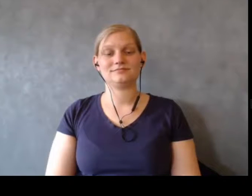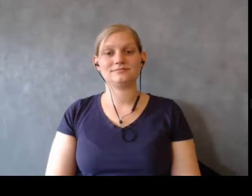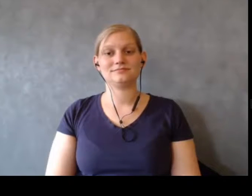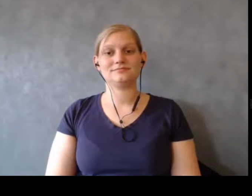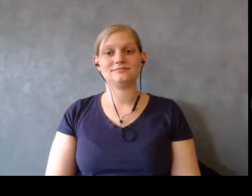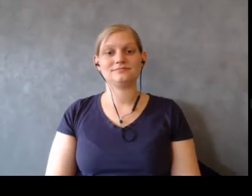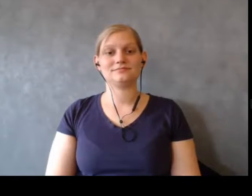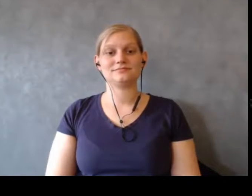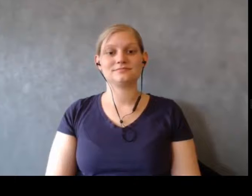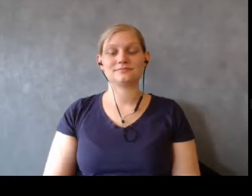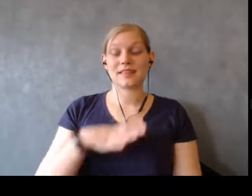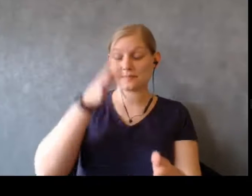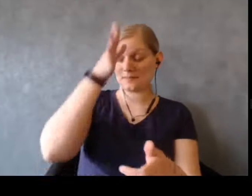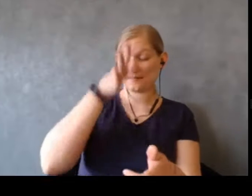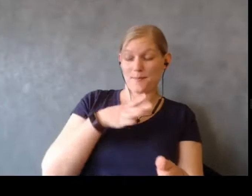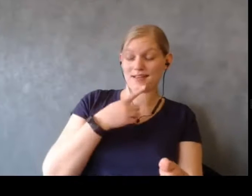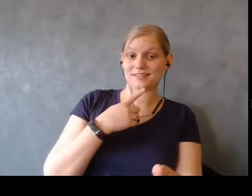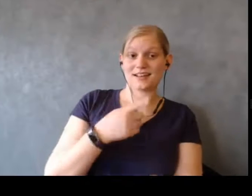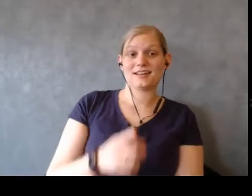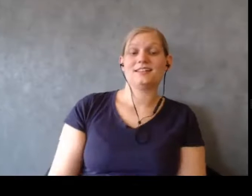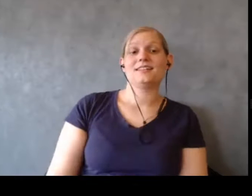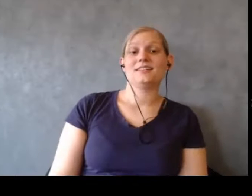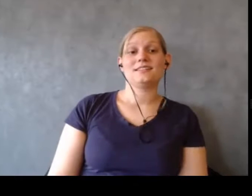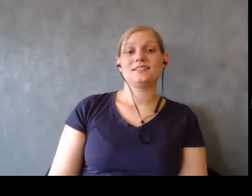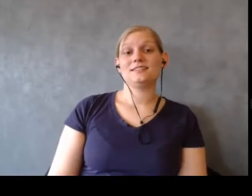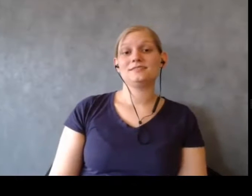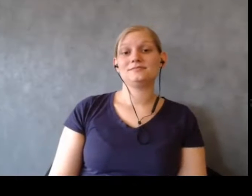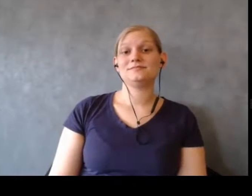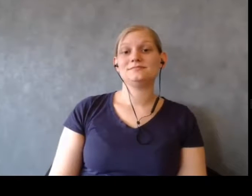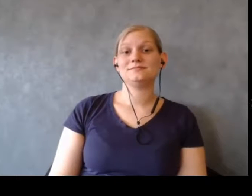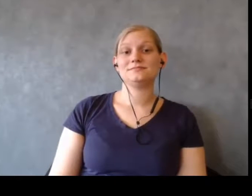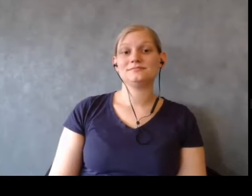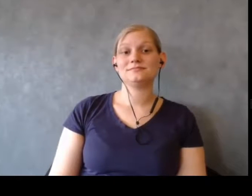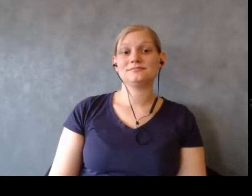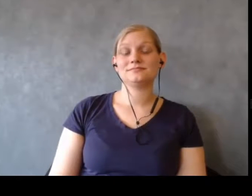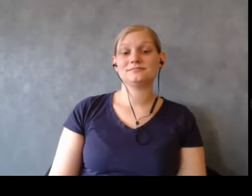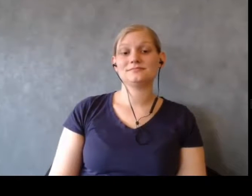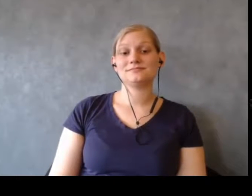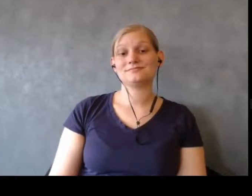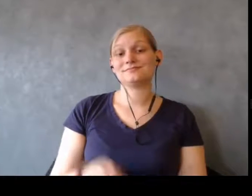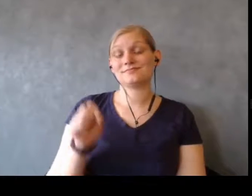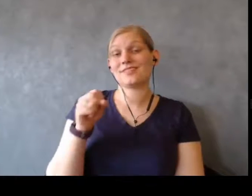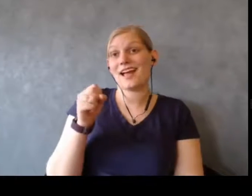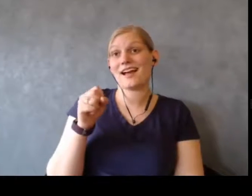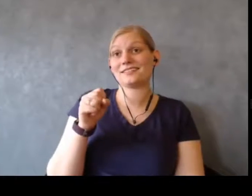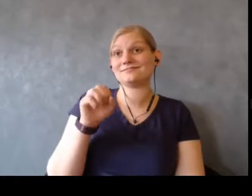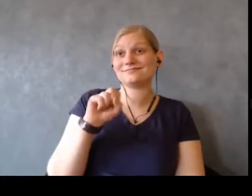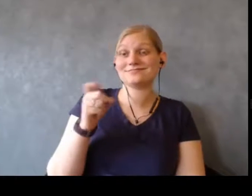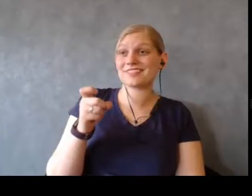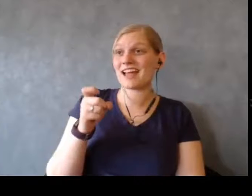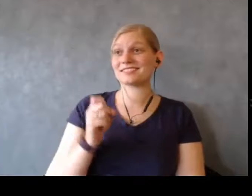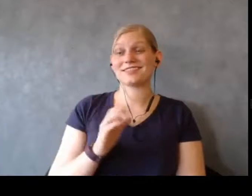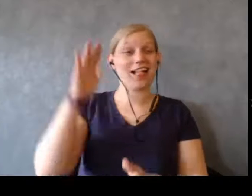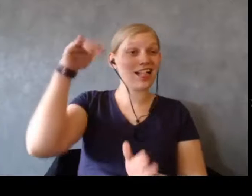feel." And a man said, "Makes you feel like your life is worth a little bit." So yeah, sex and all of its ups